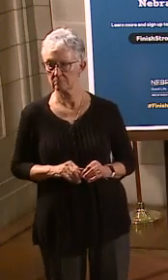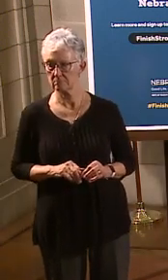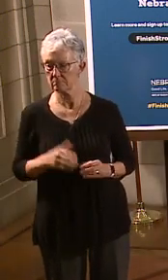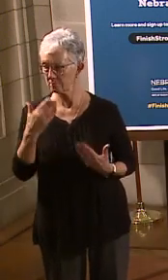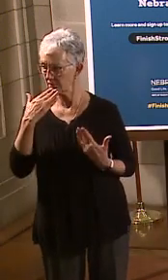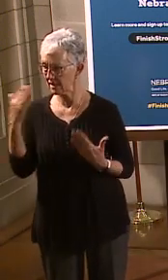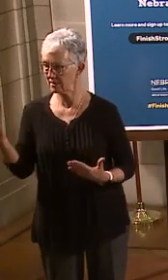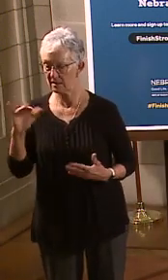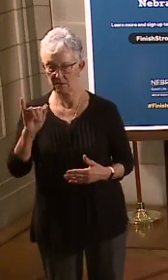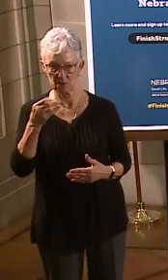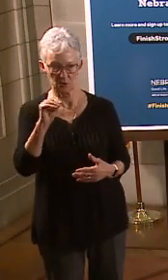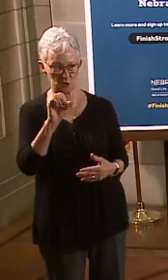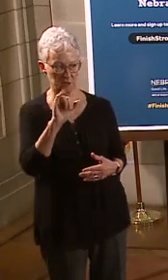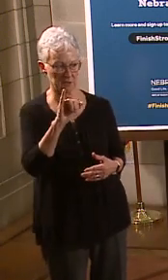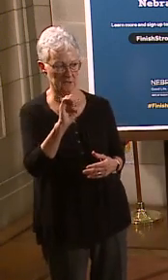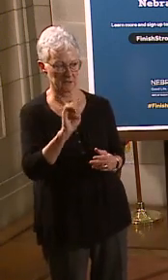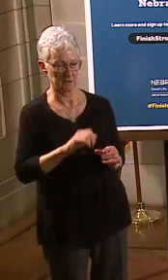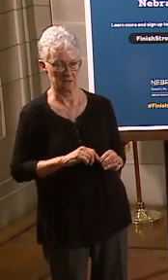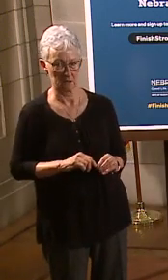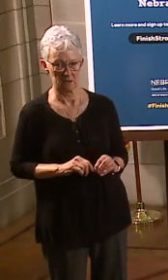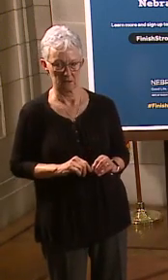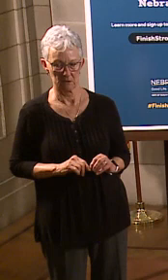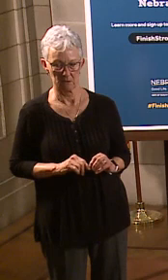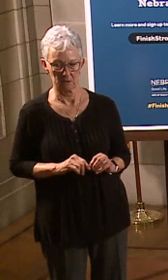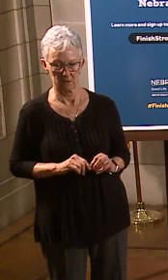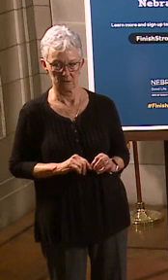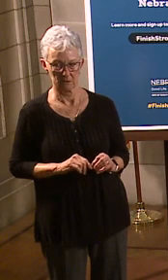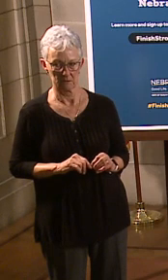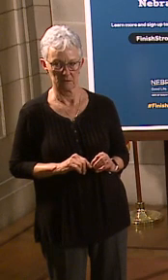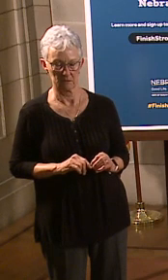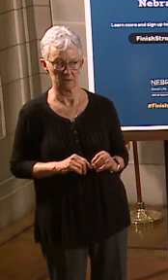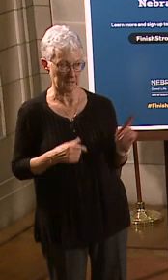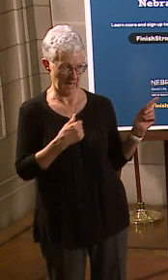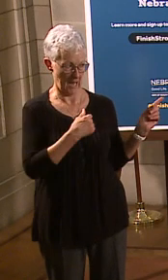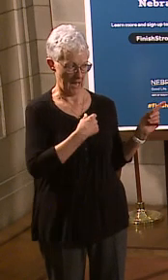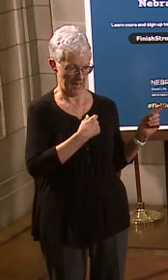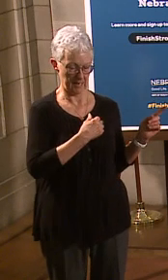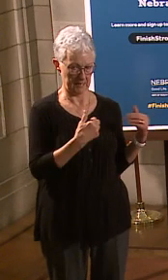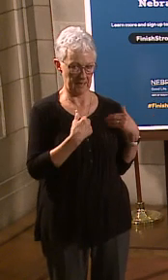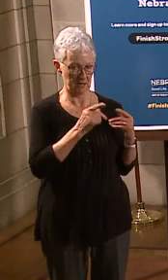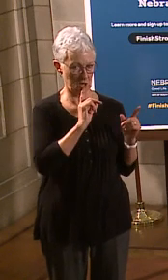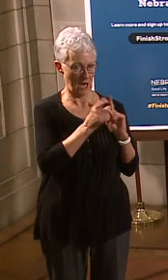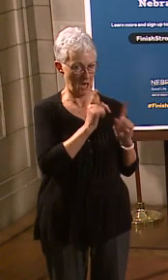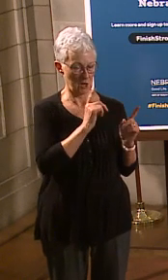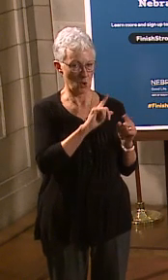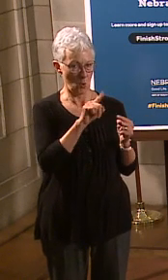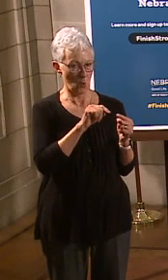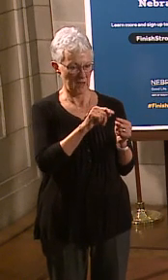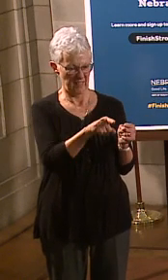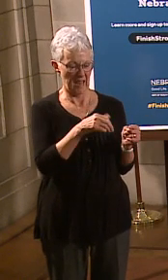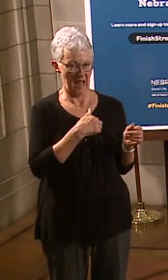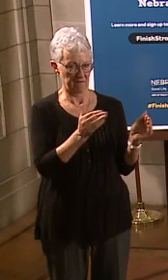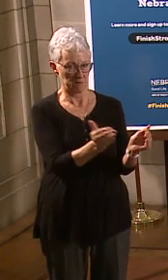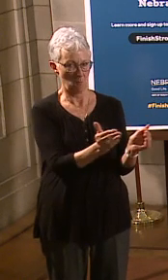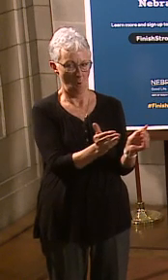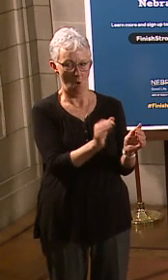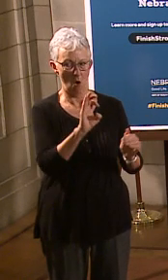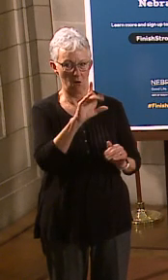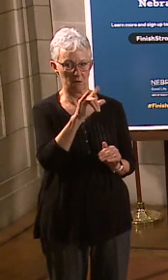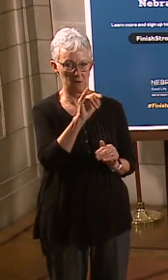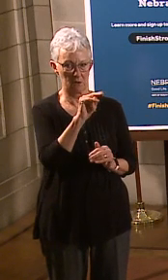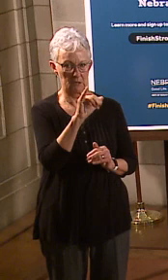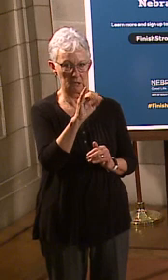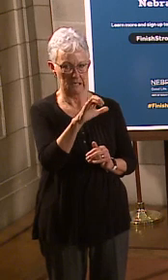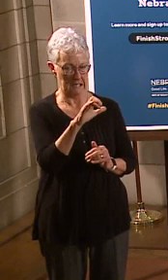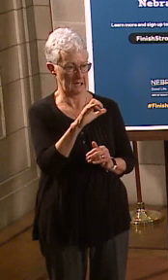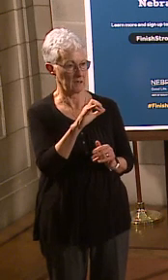Thank you, Josie. And Alexa, I will just, I've had the conversation with Pat as well. My understanding is when she's had these smaller clinics, they've been very, very successful. They've been well